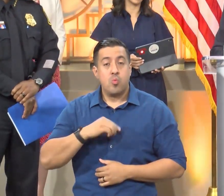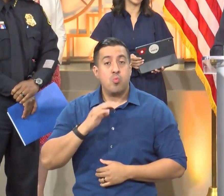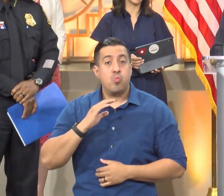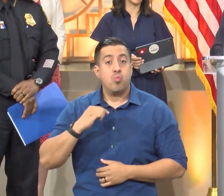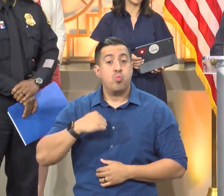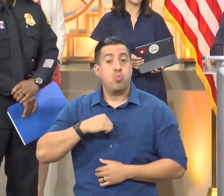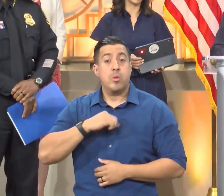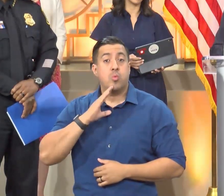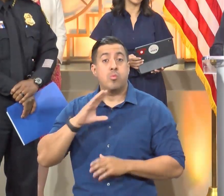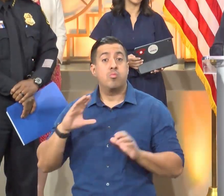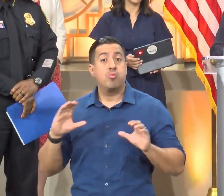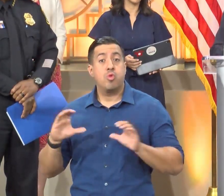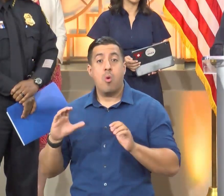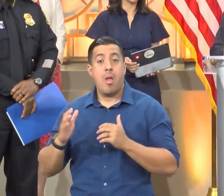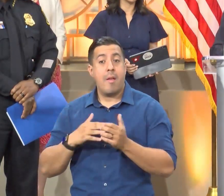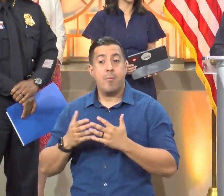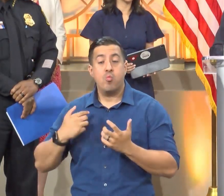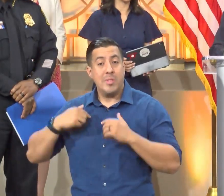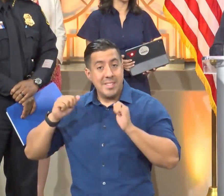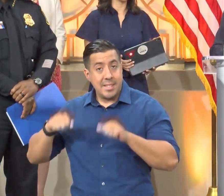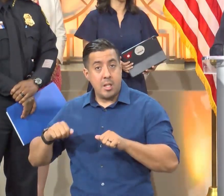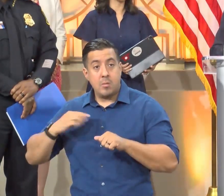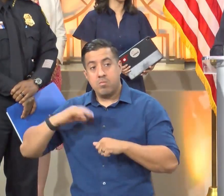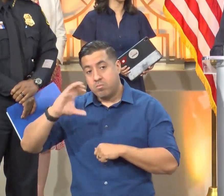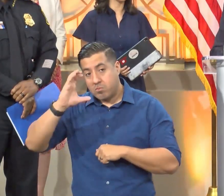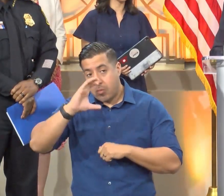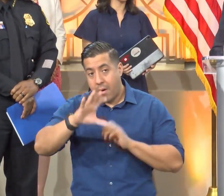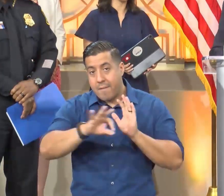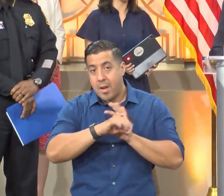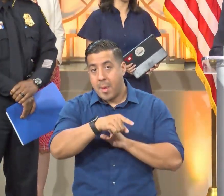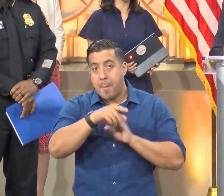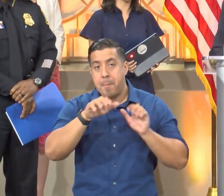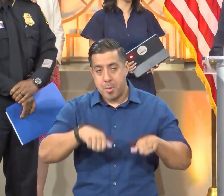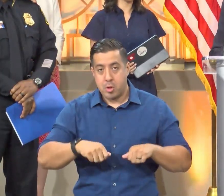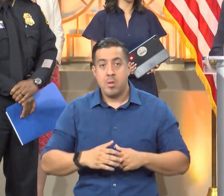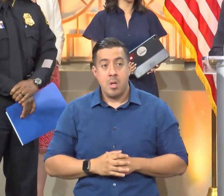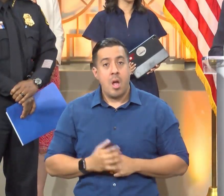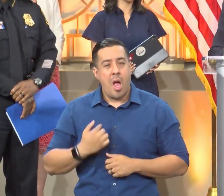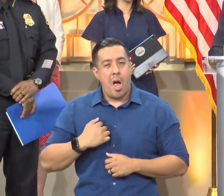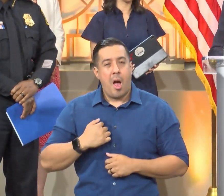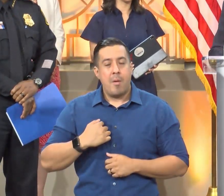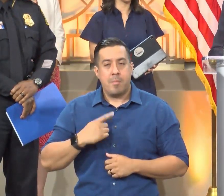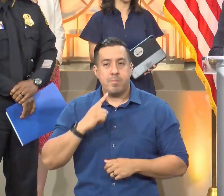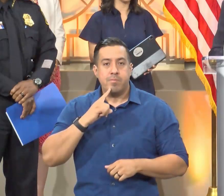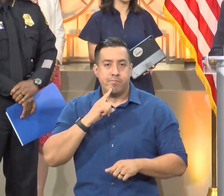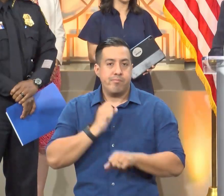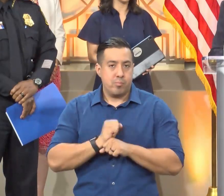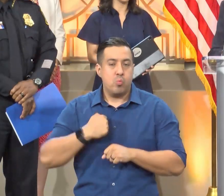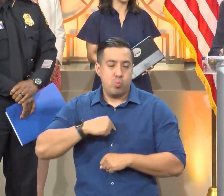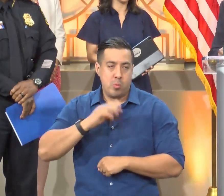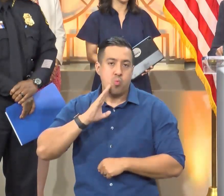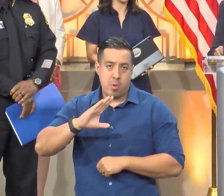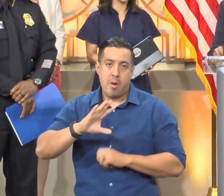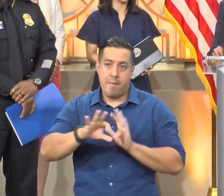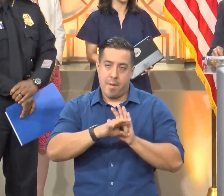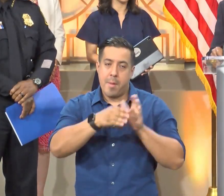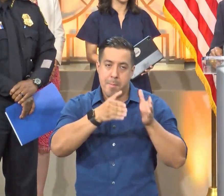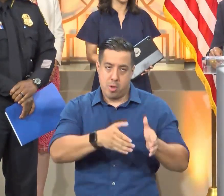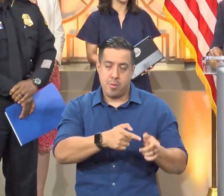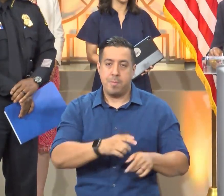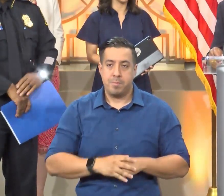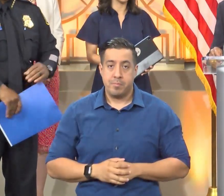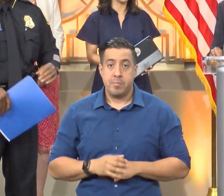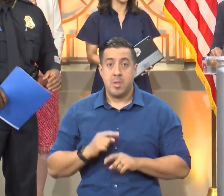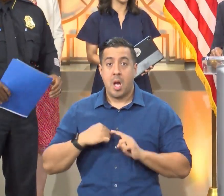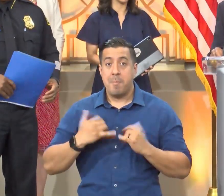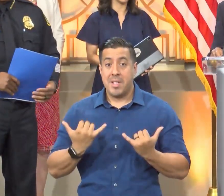doing everything in our power to find this person, and I have no doubt we will find this person. And so let me just encourage